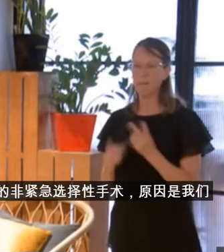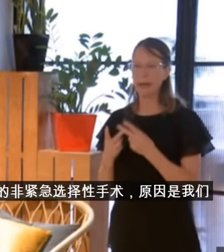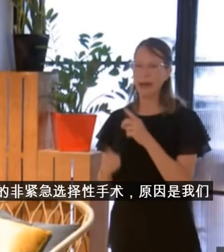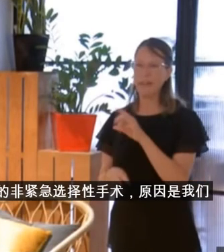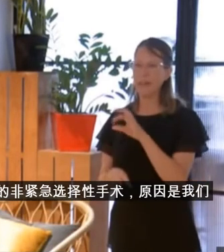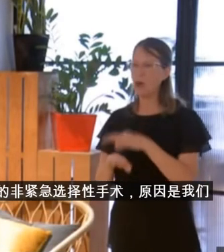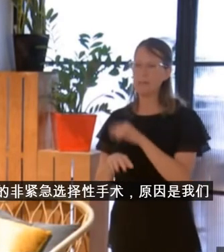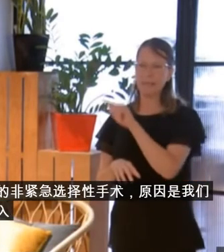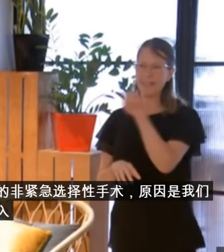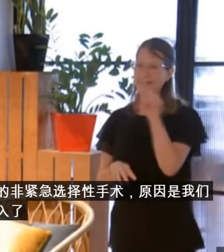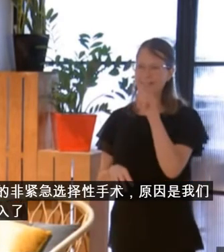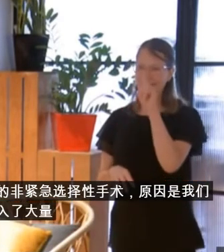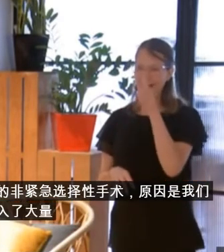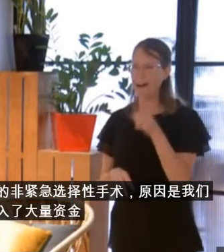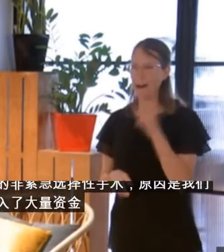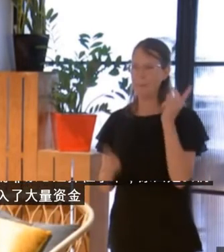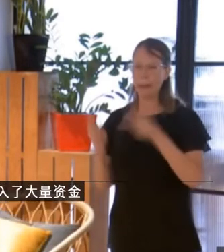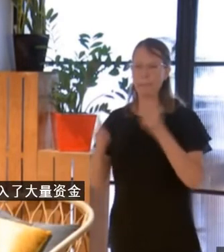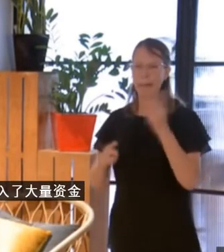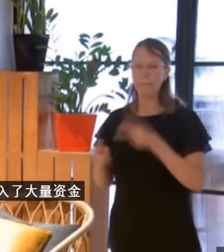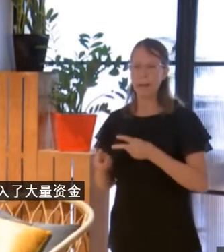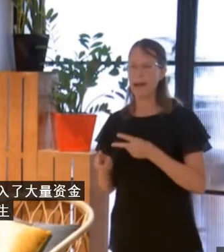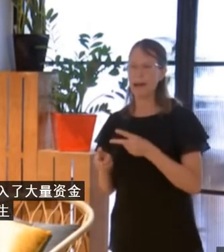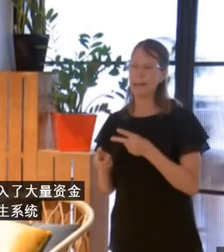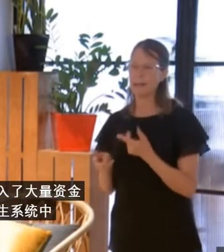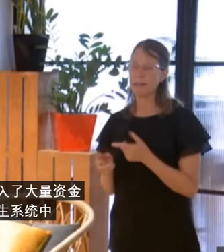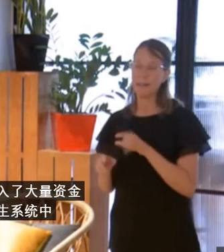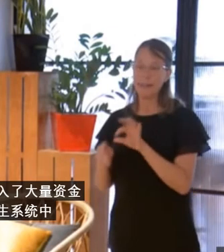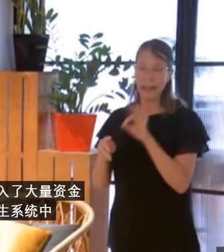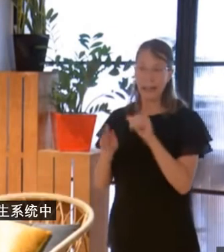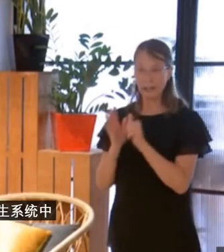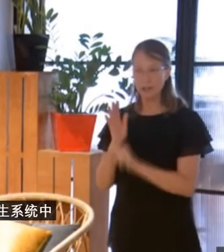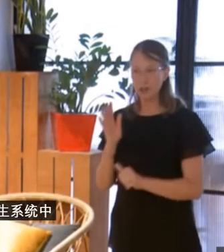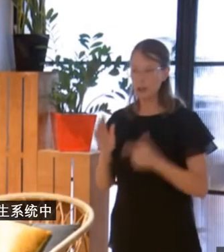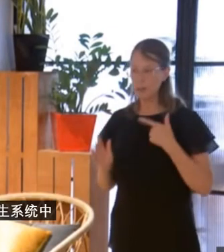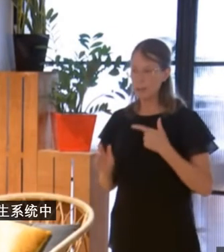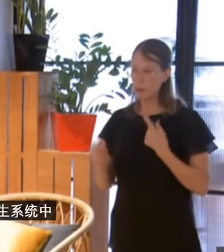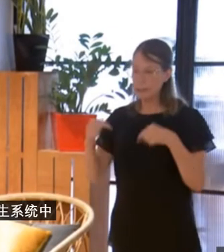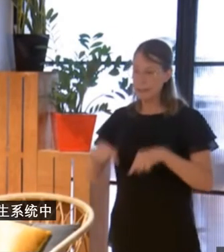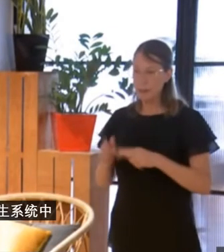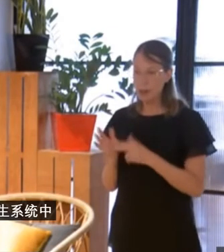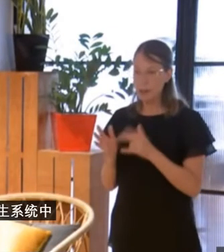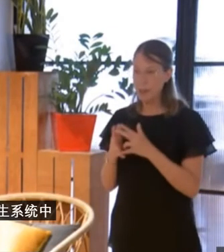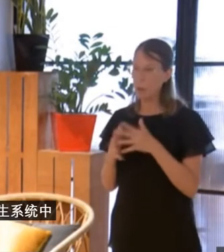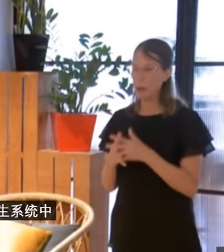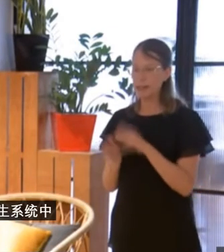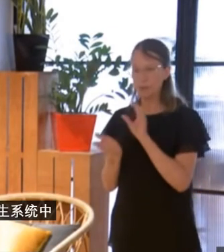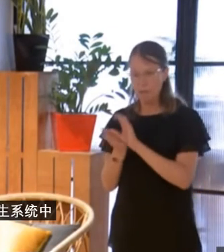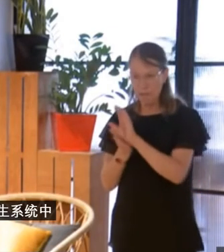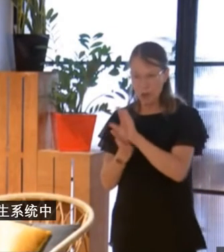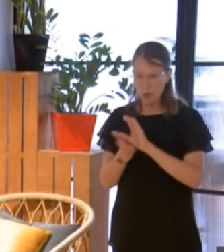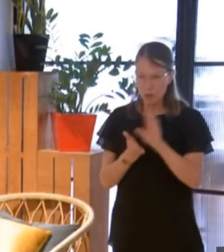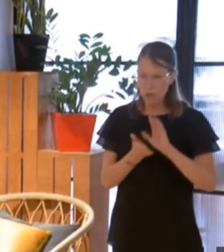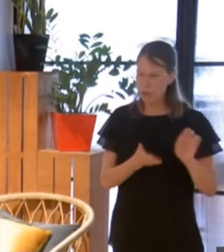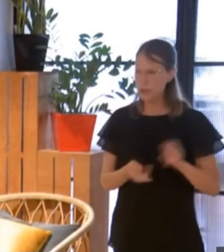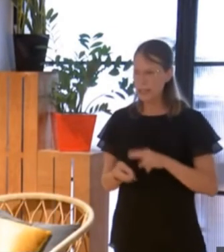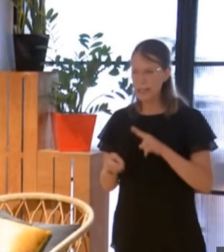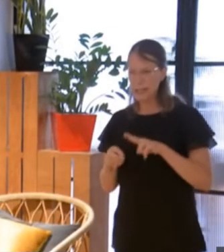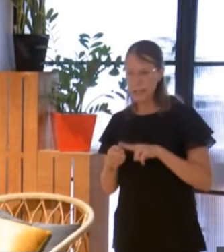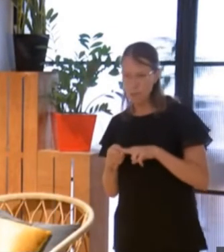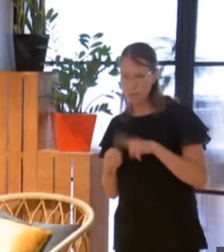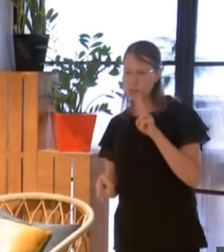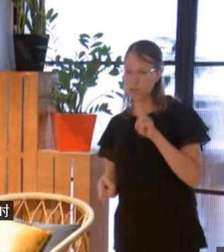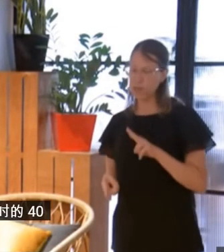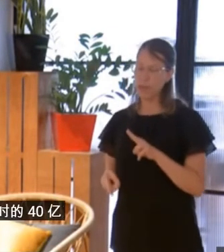we've invested strongly in our system, in our public health system here in our state. We increased substantial capacity in our hospitals